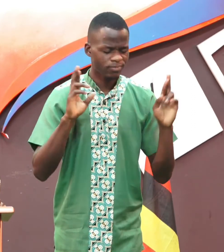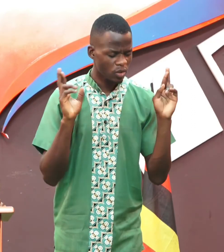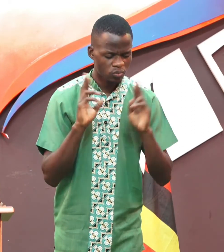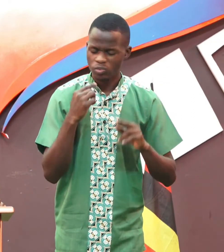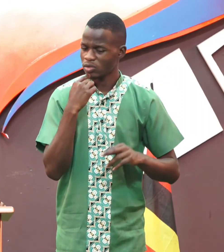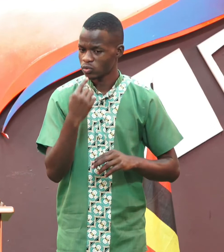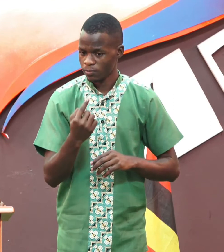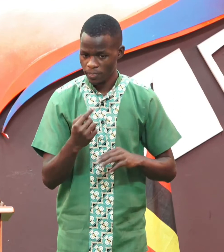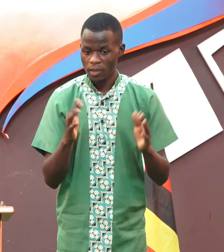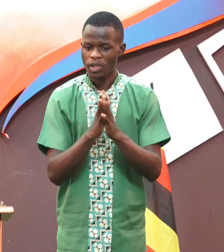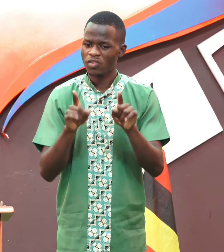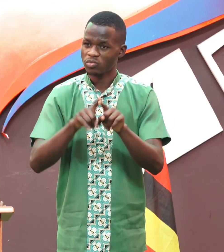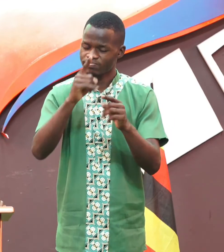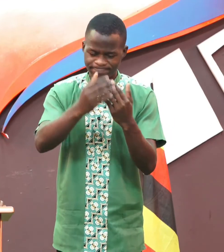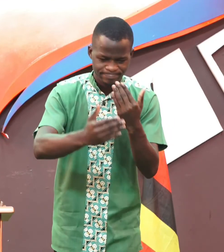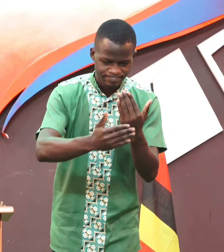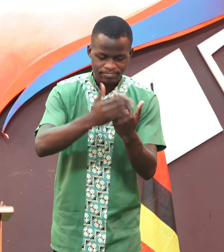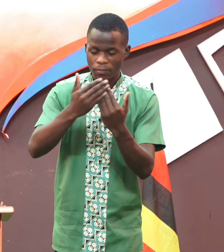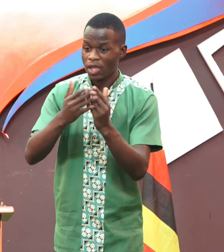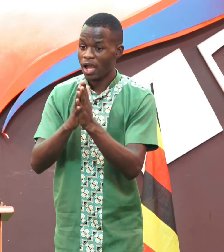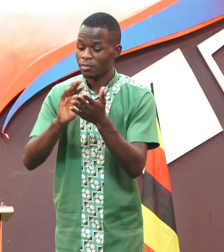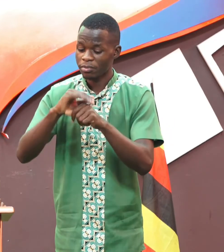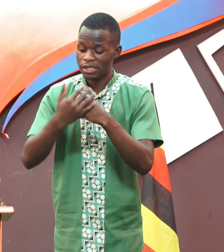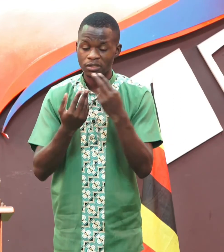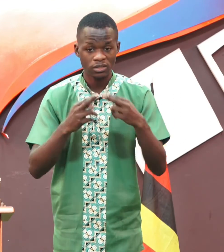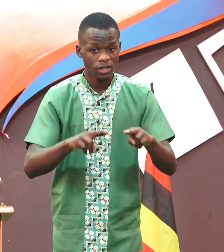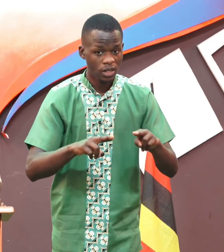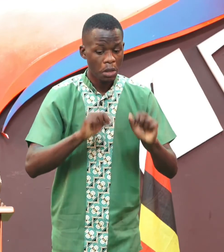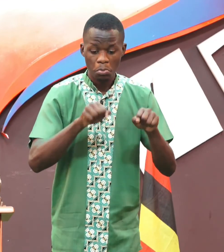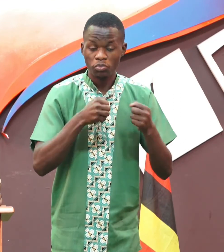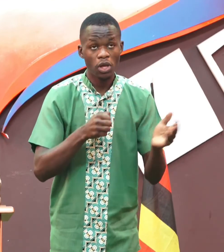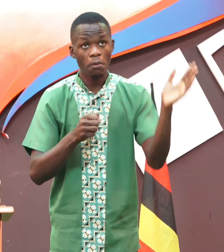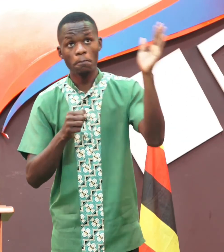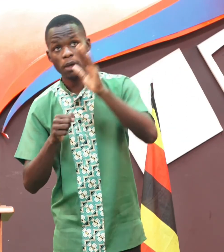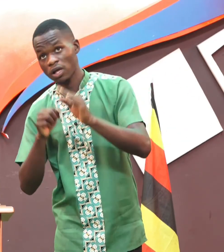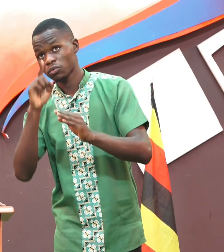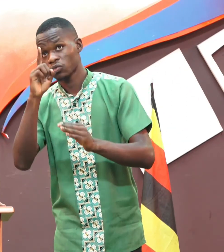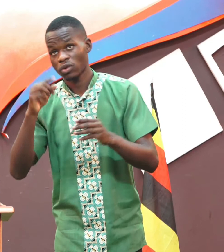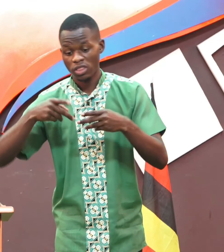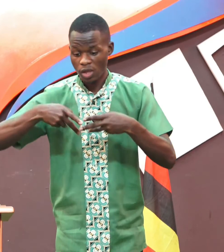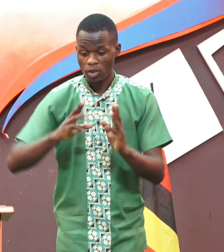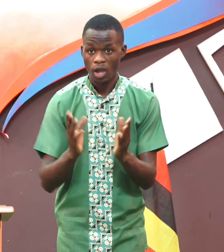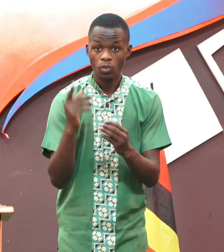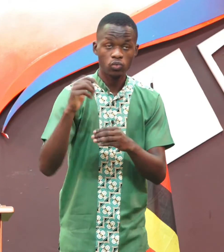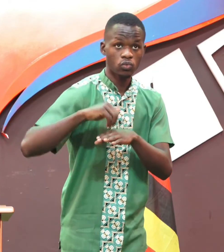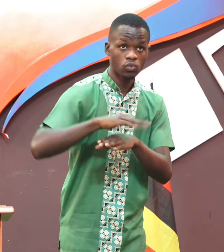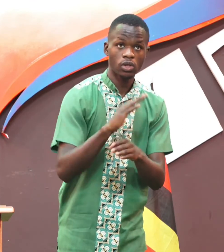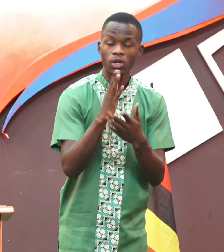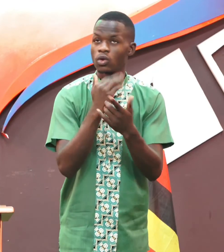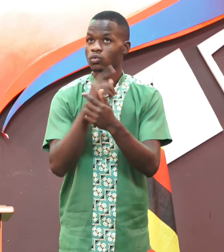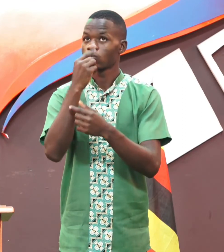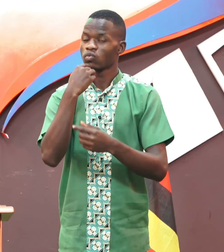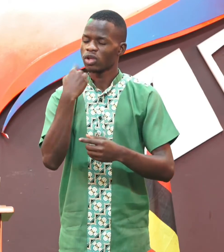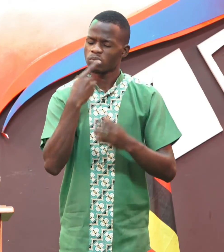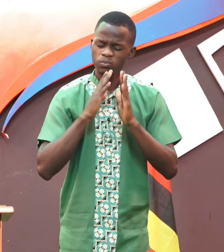of what you say. Ate okirabirira n'okituukiriza. And you see it to completion. Tekidda gy'olinga bwe wakituma. It does not come back to you like you said.